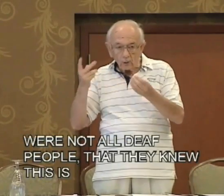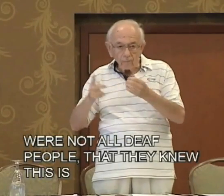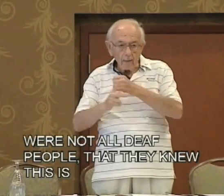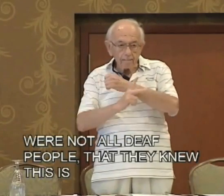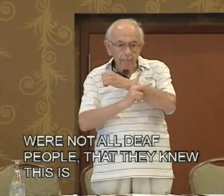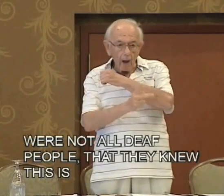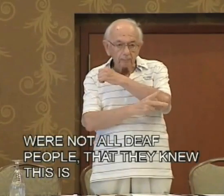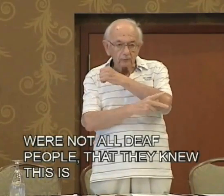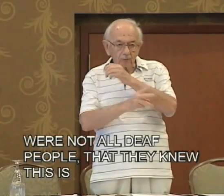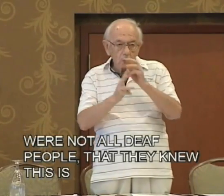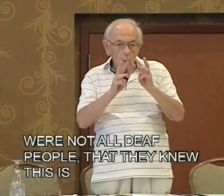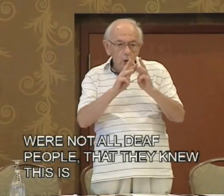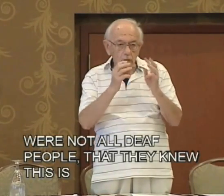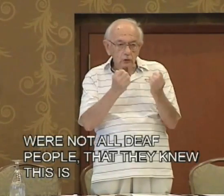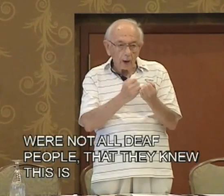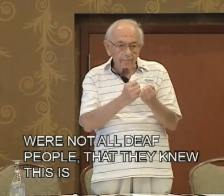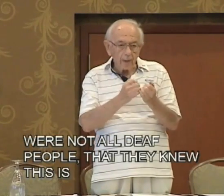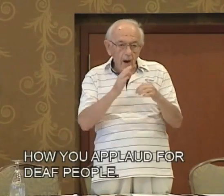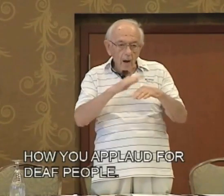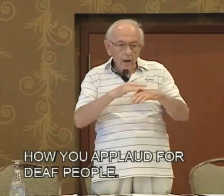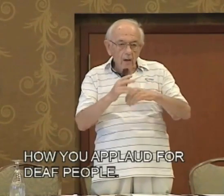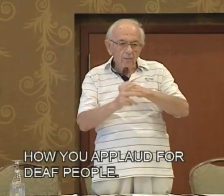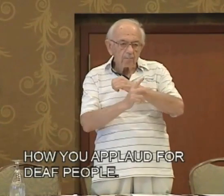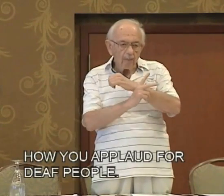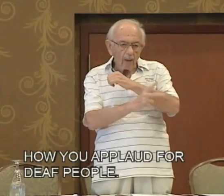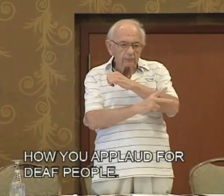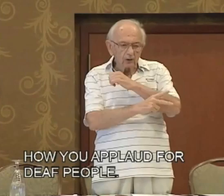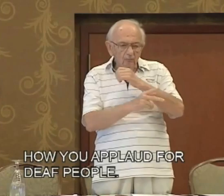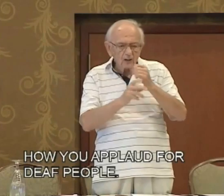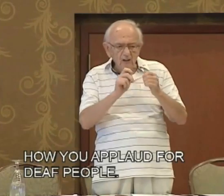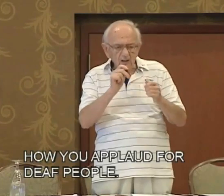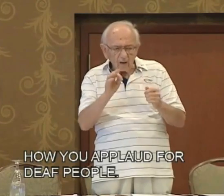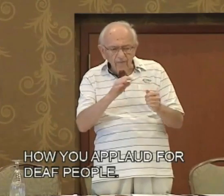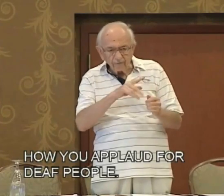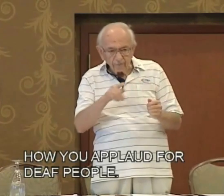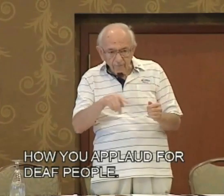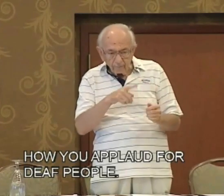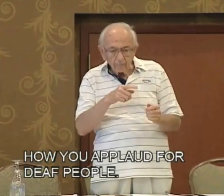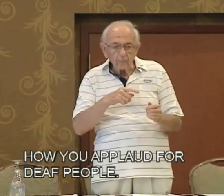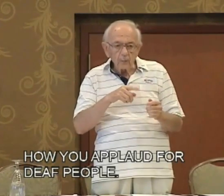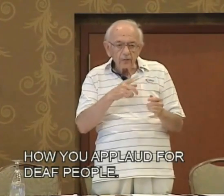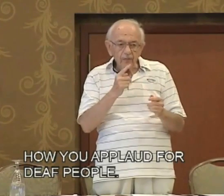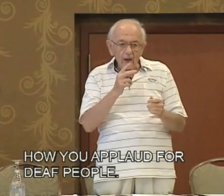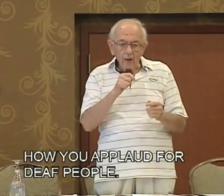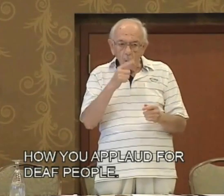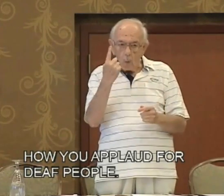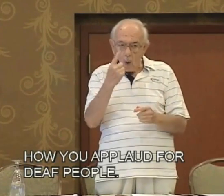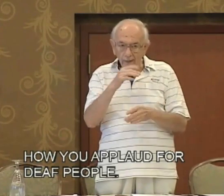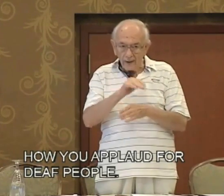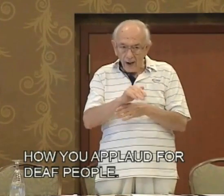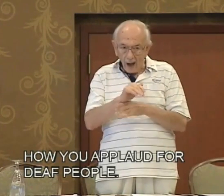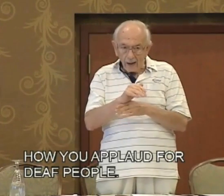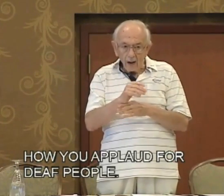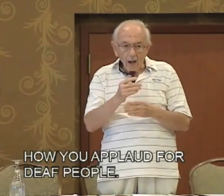and I don't know if you'll remember this but I offered a parliamentary procedure workshop right around that time